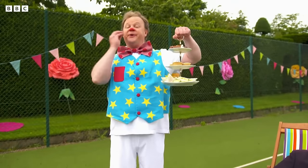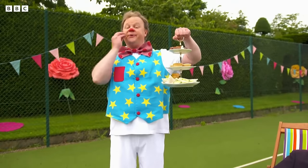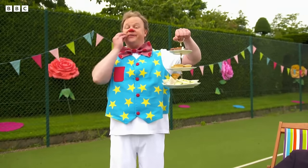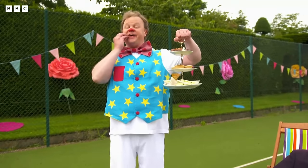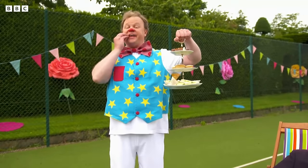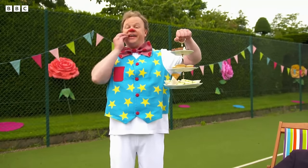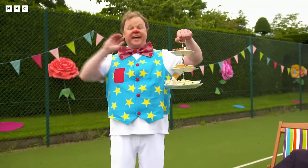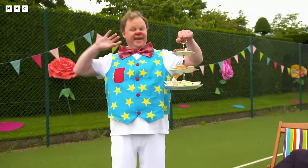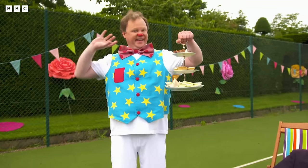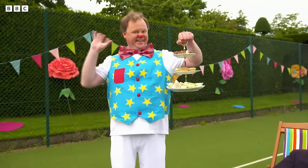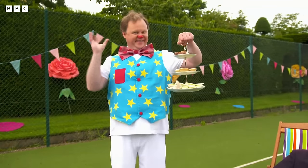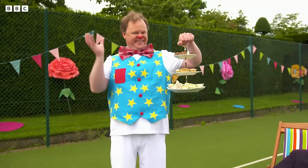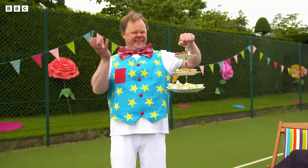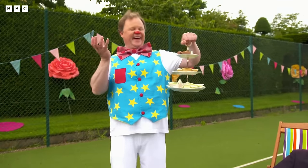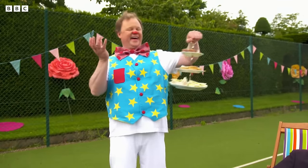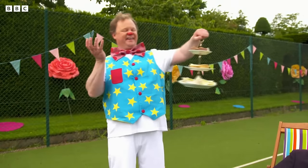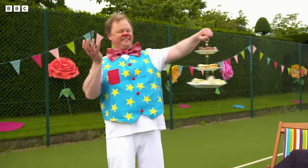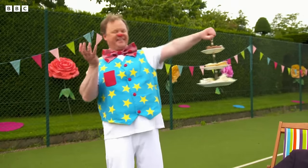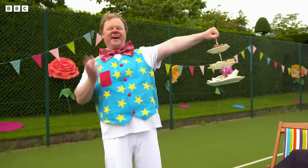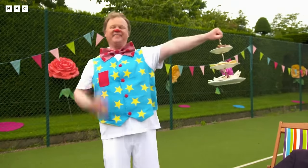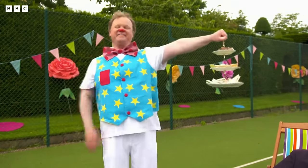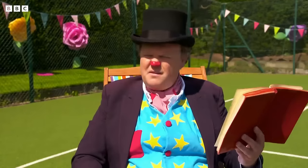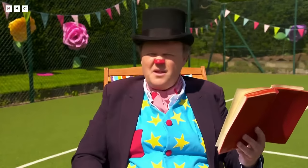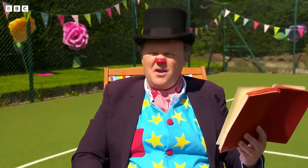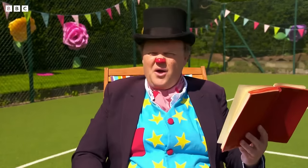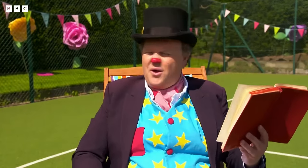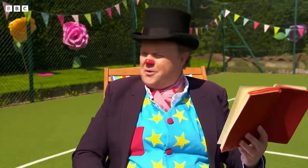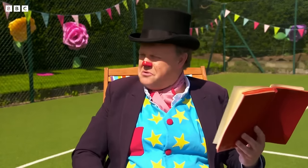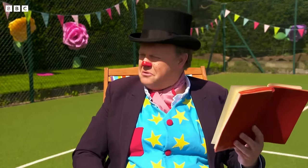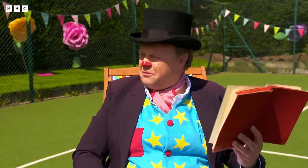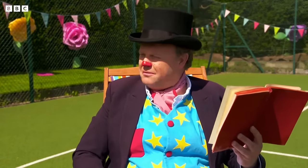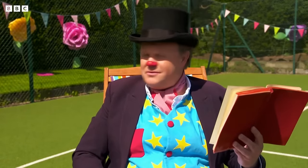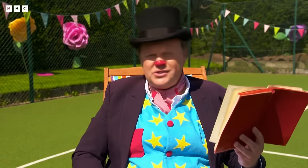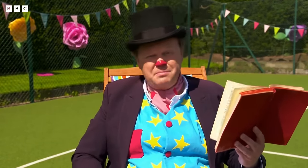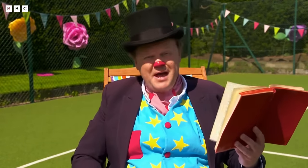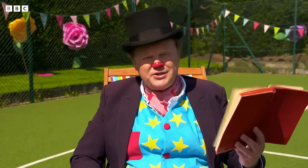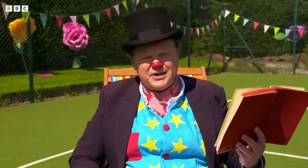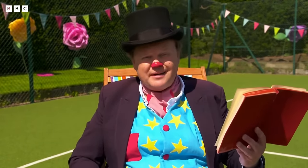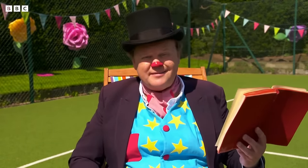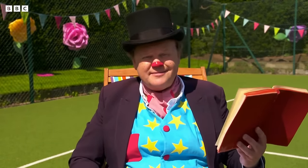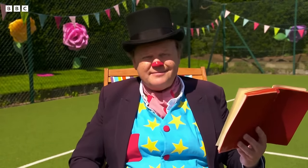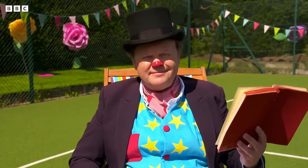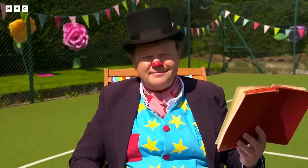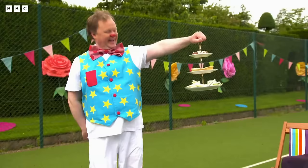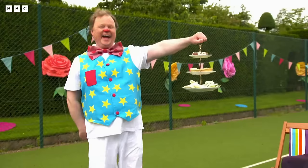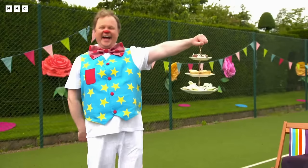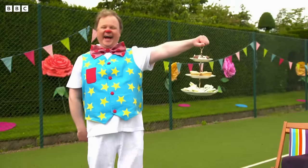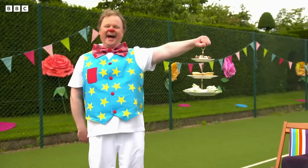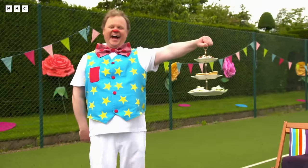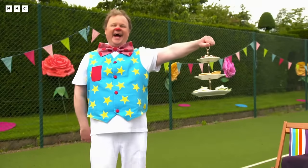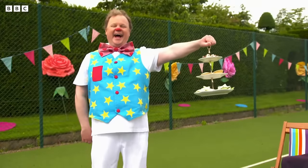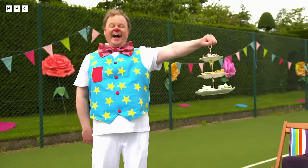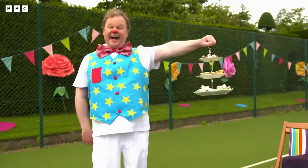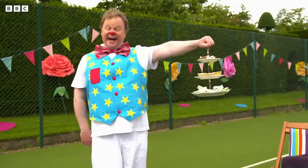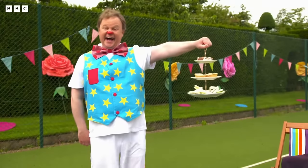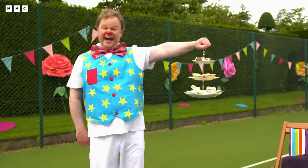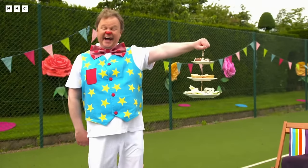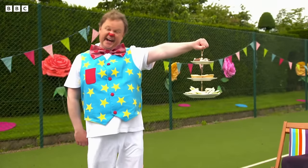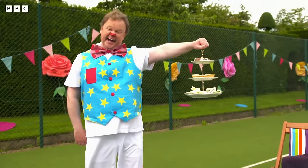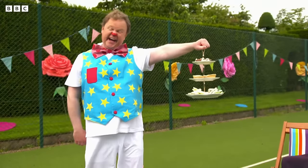Afternoon tea is served. Oh, smashing. Mr. Tumble, serving